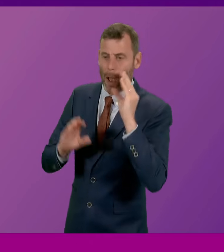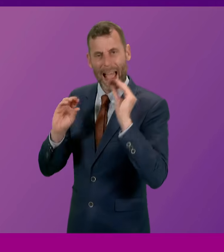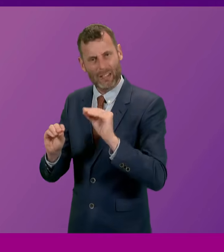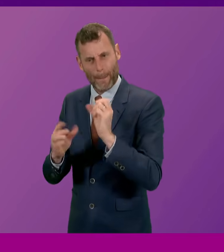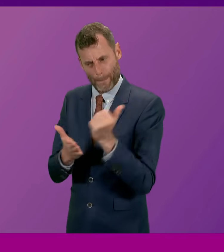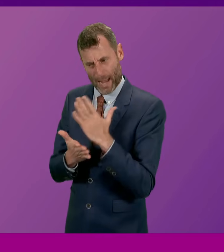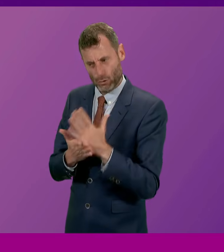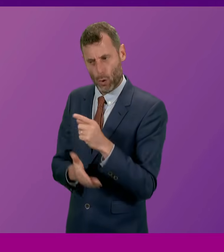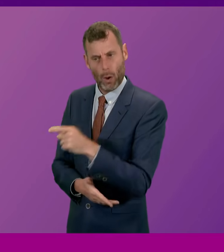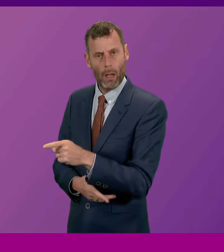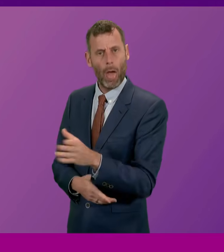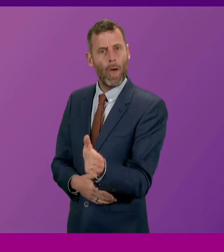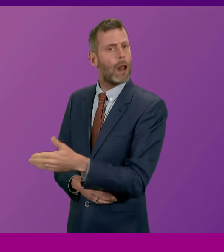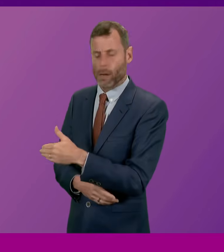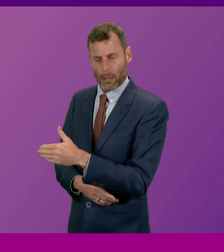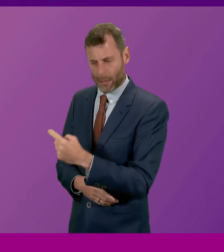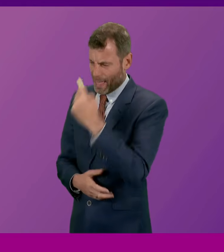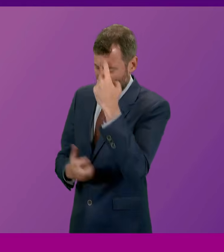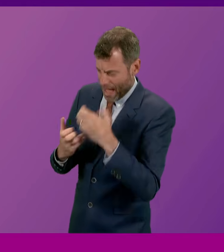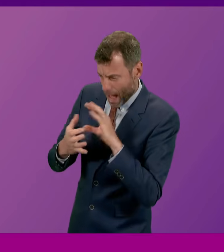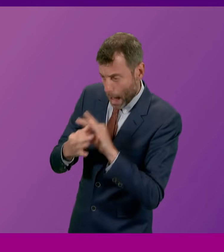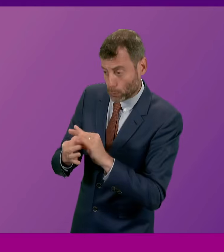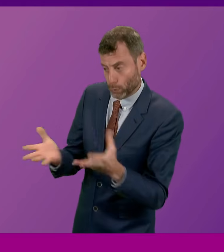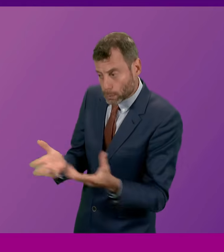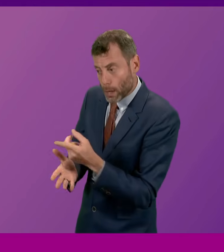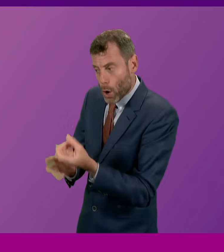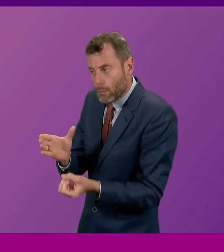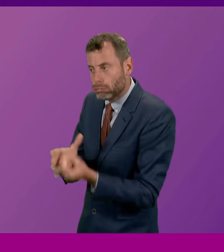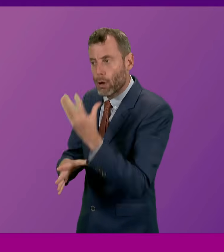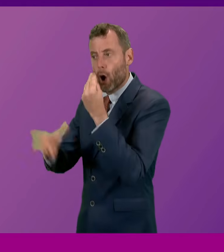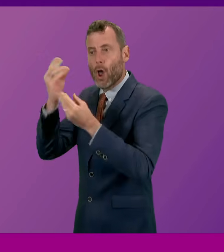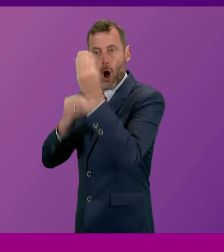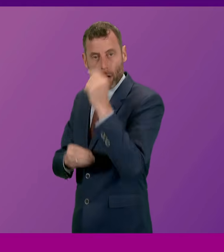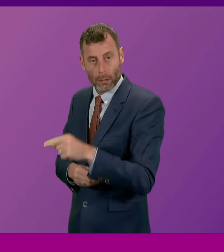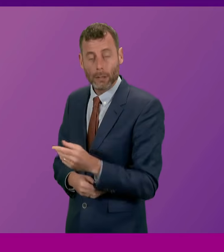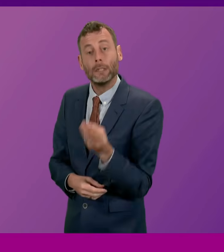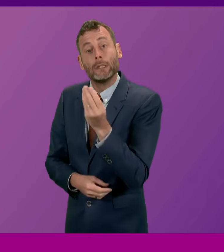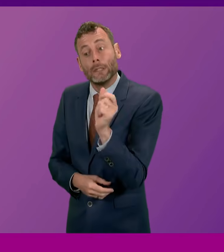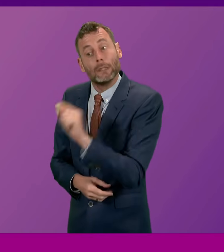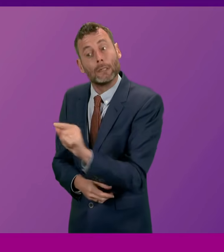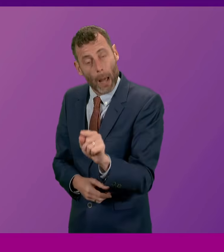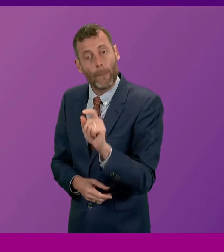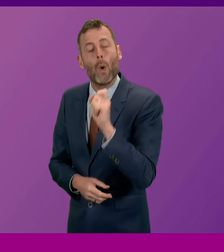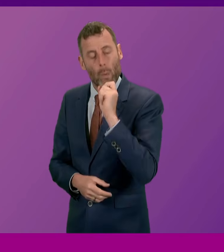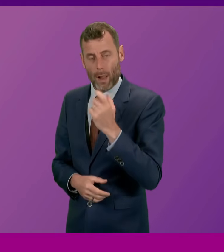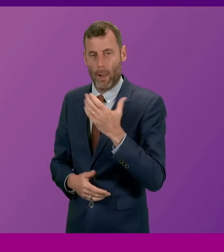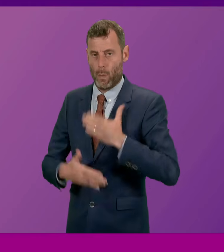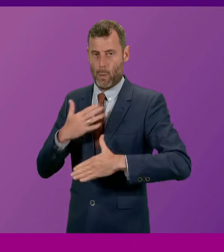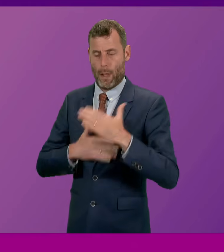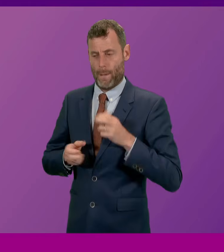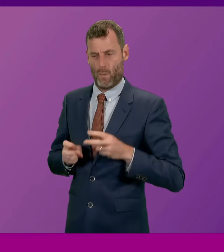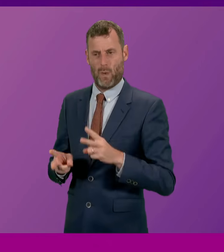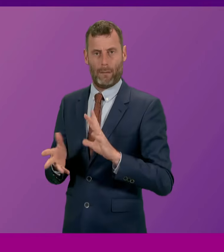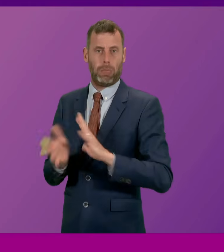supported to fulfil their potential. Now, for some young people, that will be associated with disruptive behaviour, which has to be addressed. And